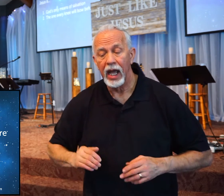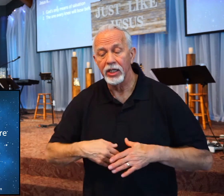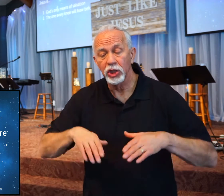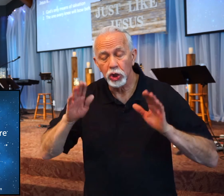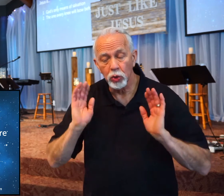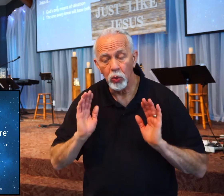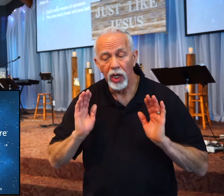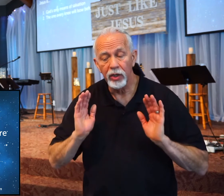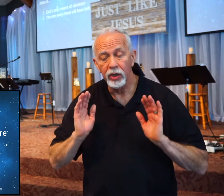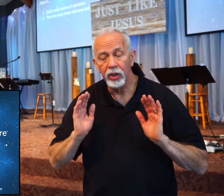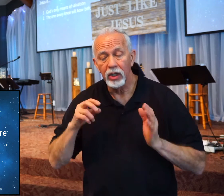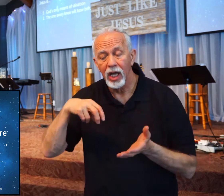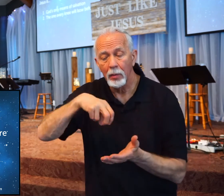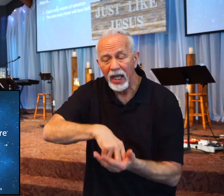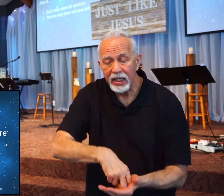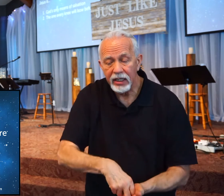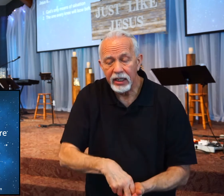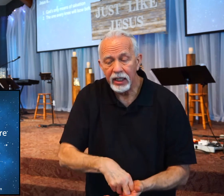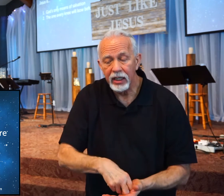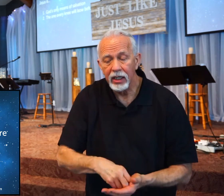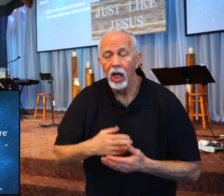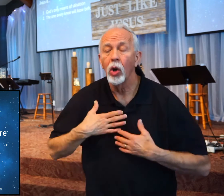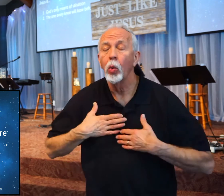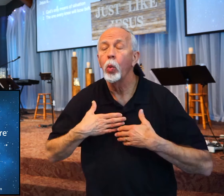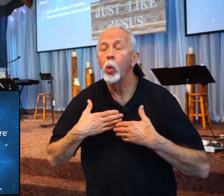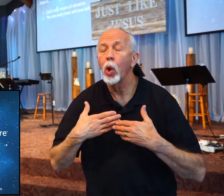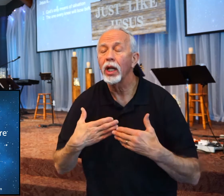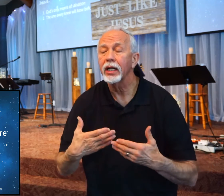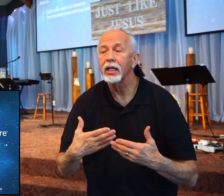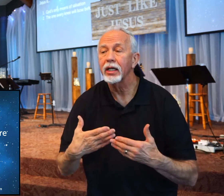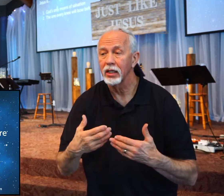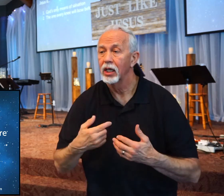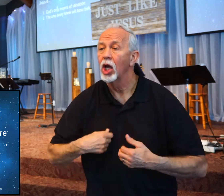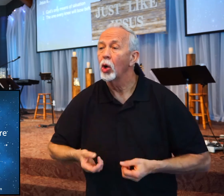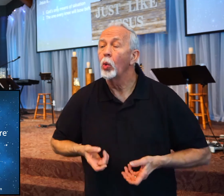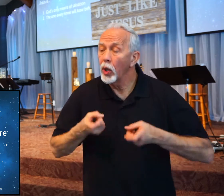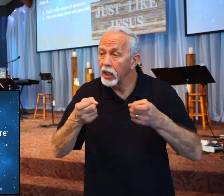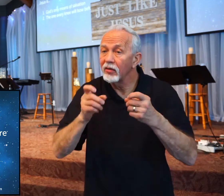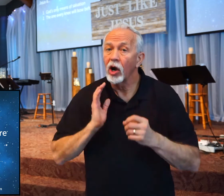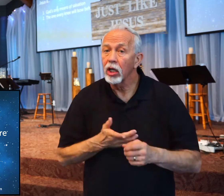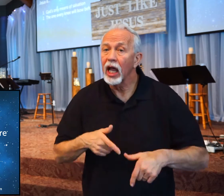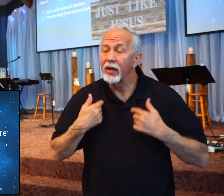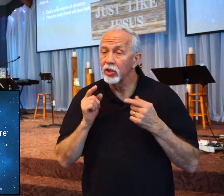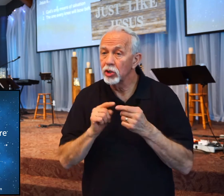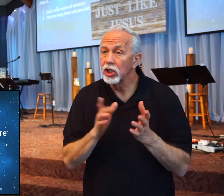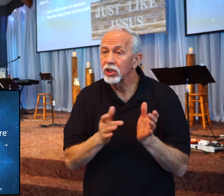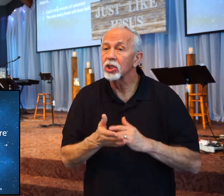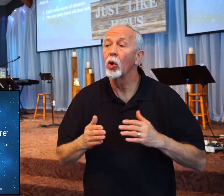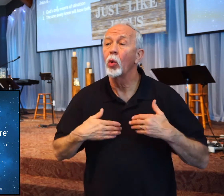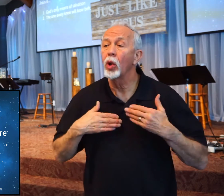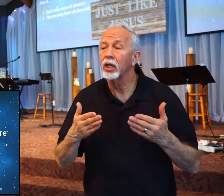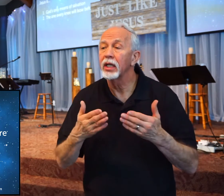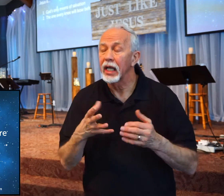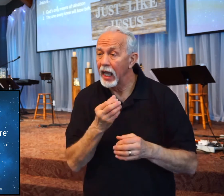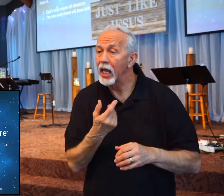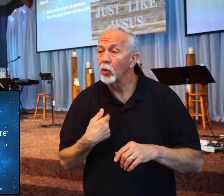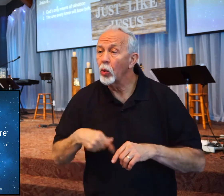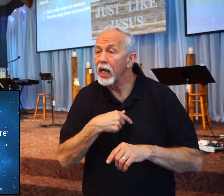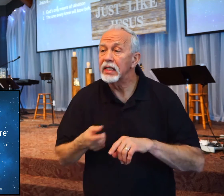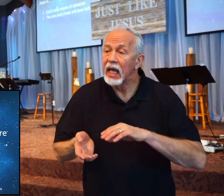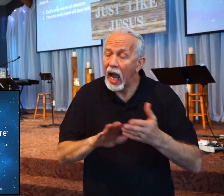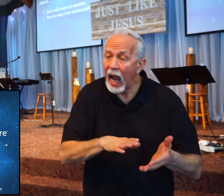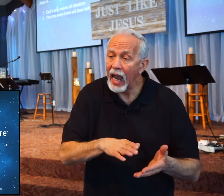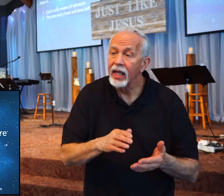surrender, on bended knee, willingly. In other words, we give our life to Jesus, and when we do that, we die that we